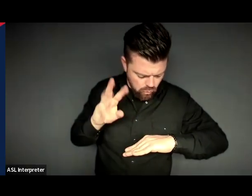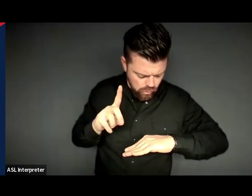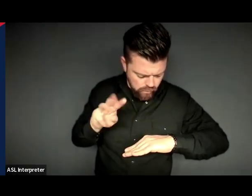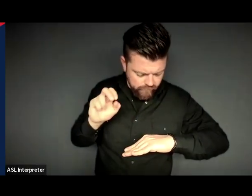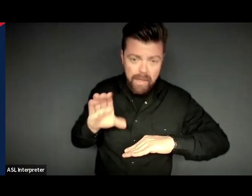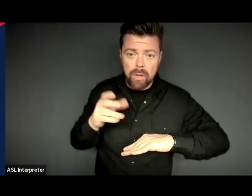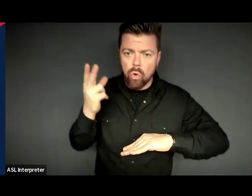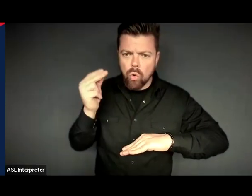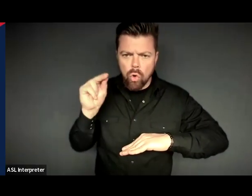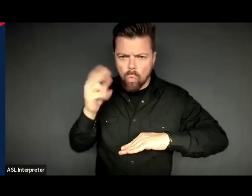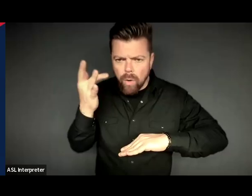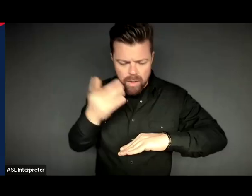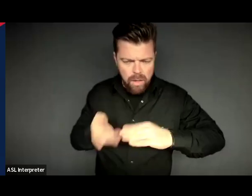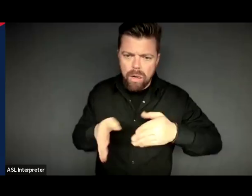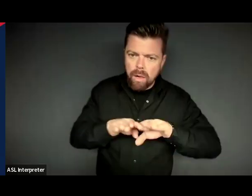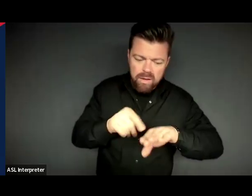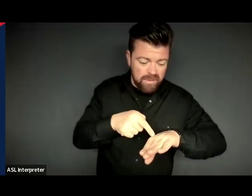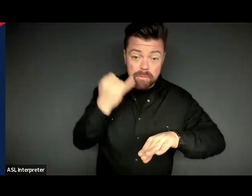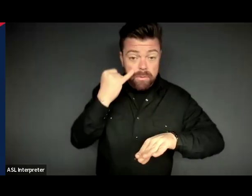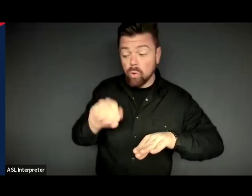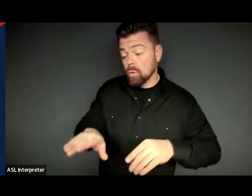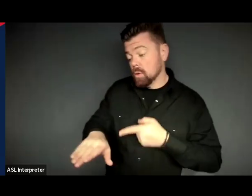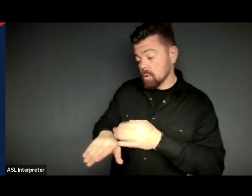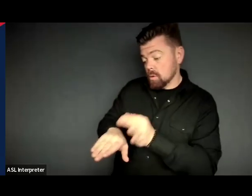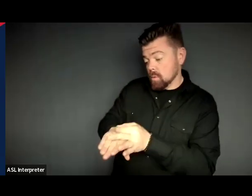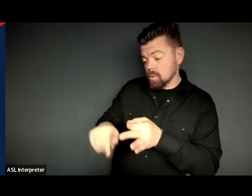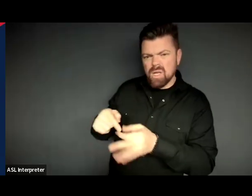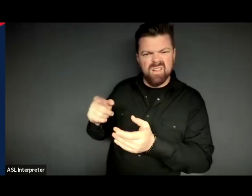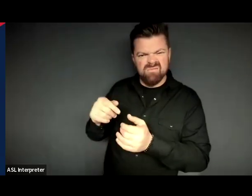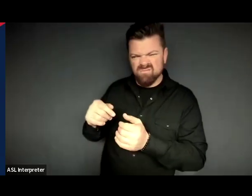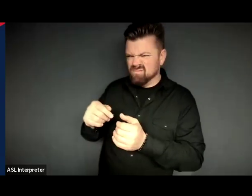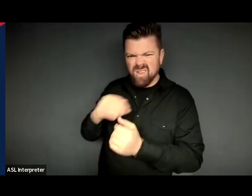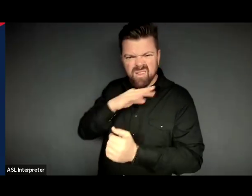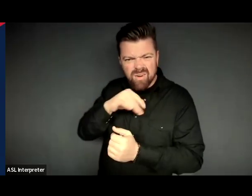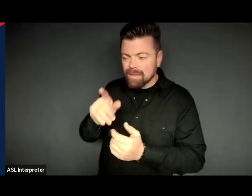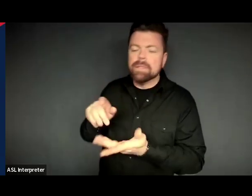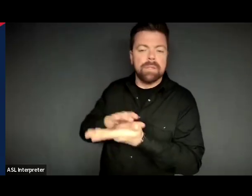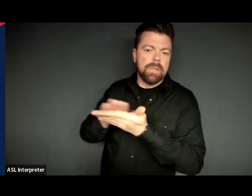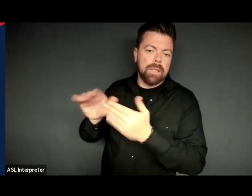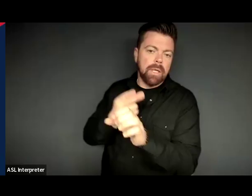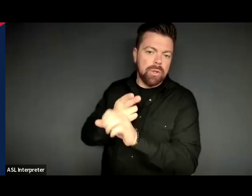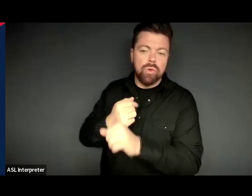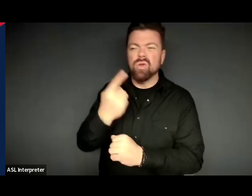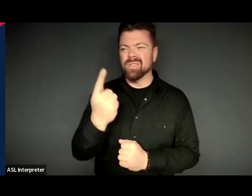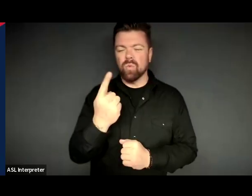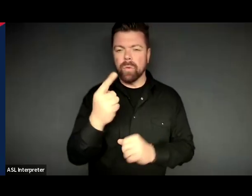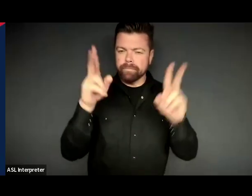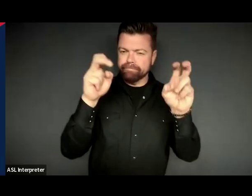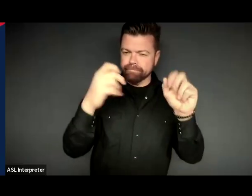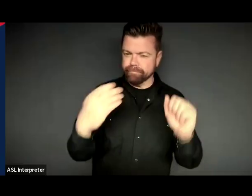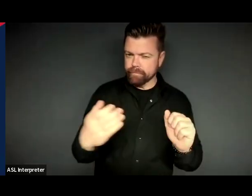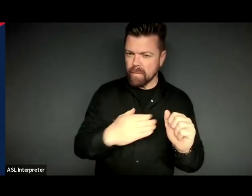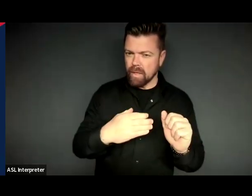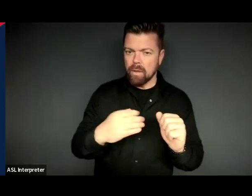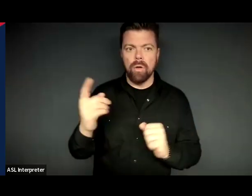wound. But if you have a dirty wound, it's really kind of nice. Now, the one complaint that I've heard about it is that you always have the vacuum